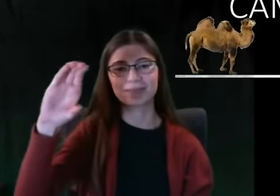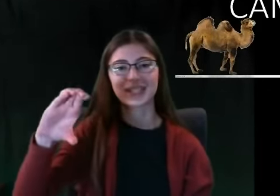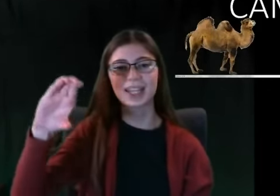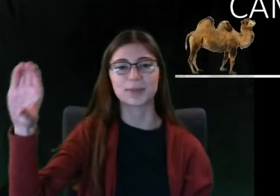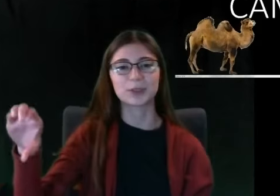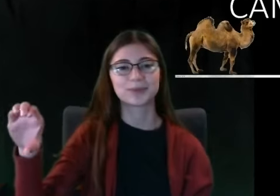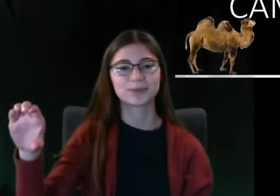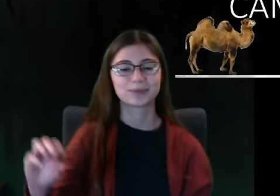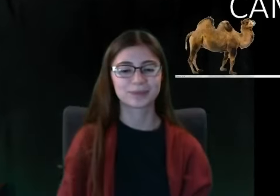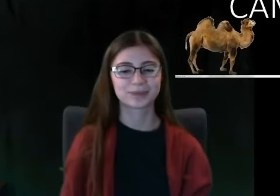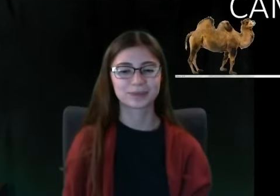Camel.